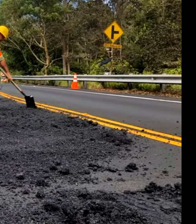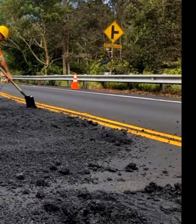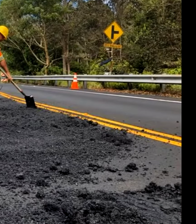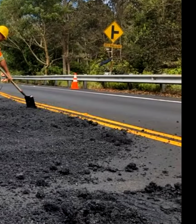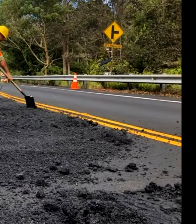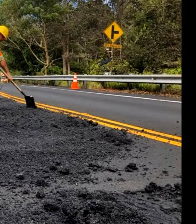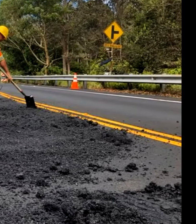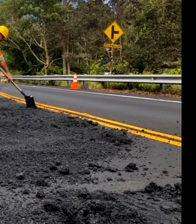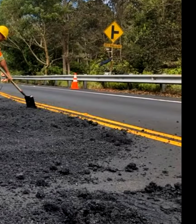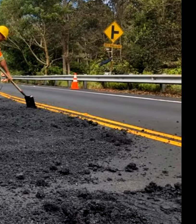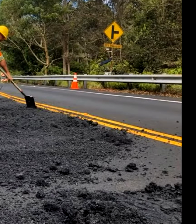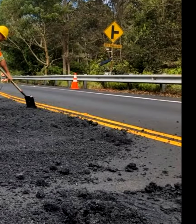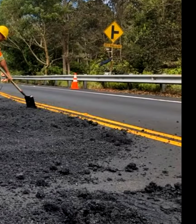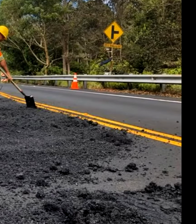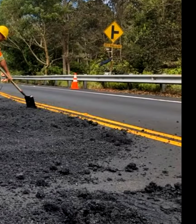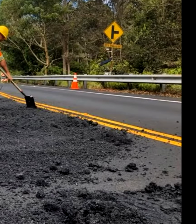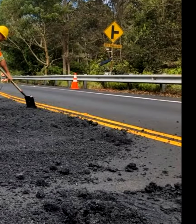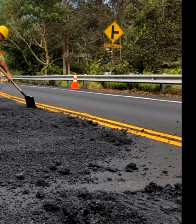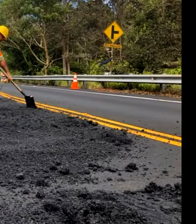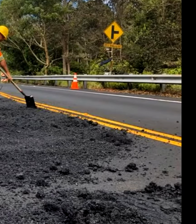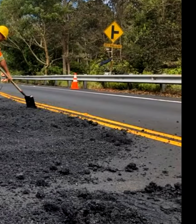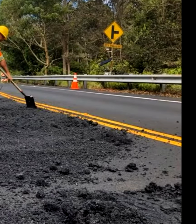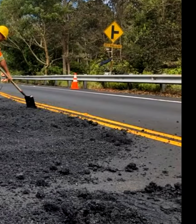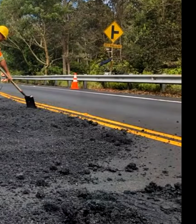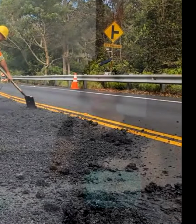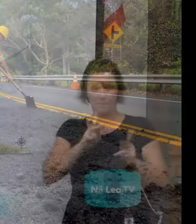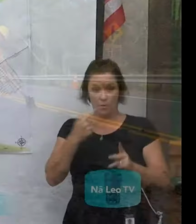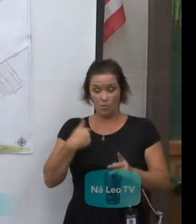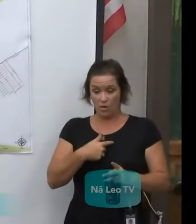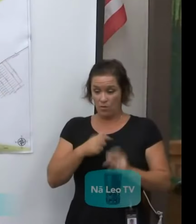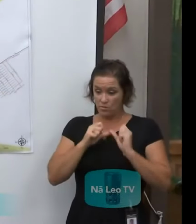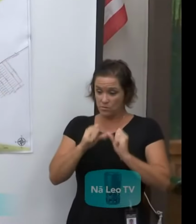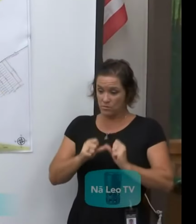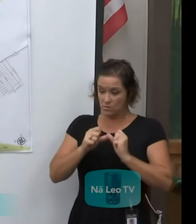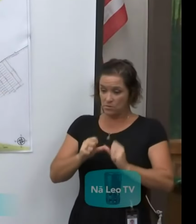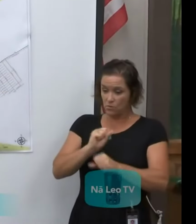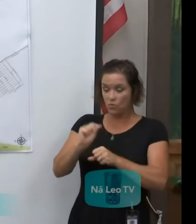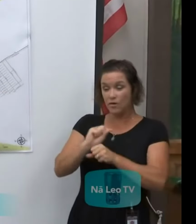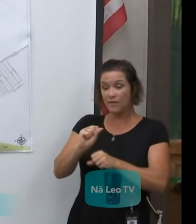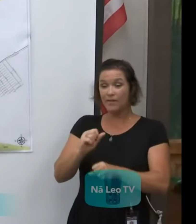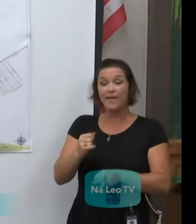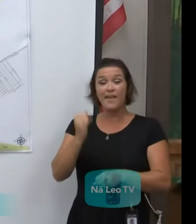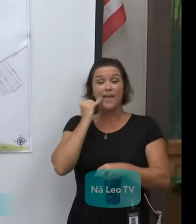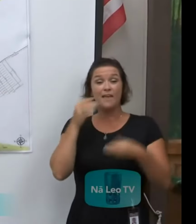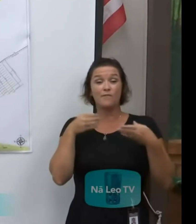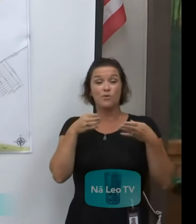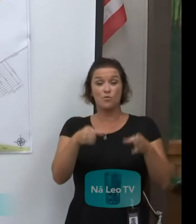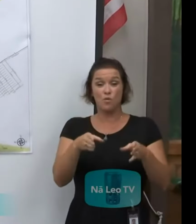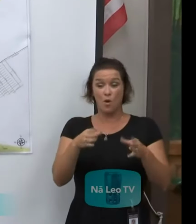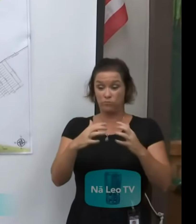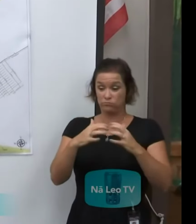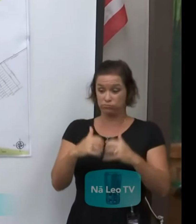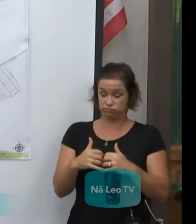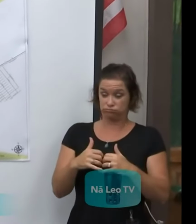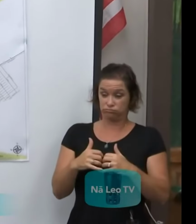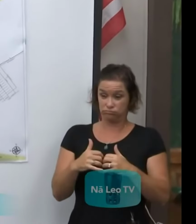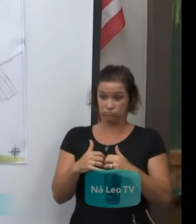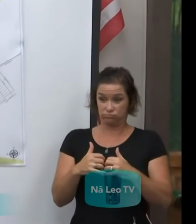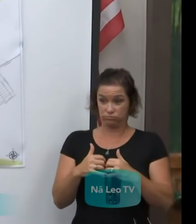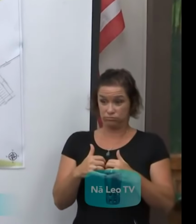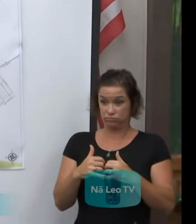in conjunction with our public works folks, we'll be doing that. But if there's failure to that roadway,